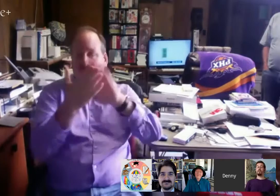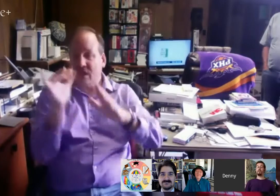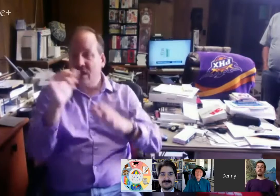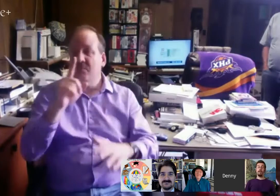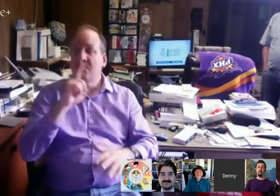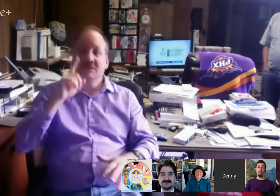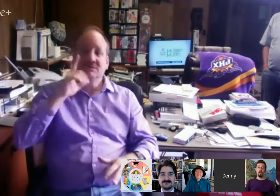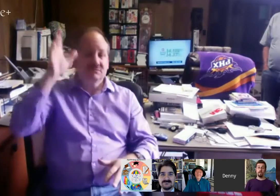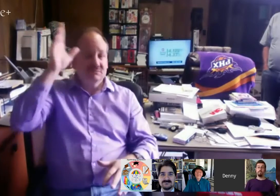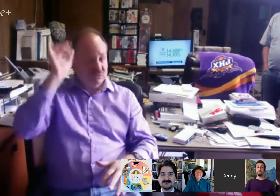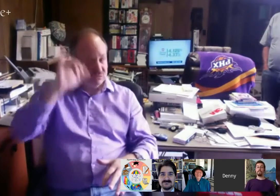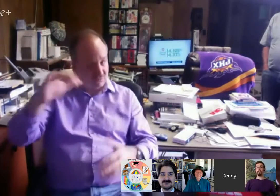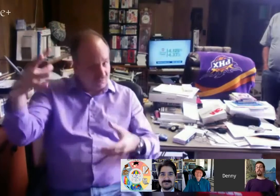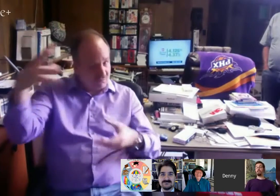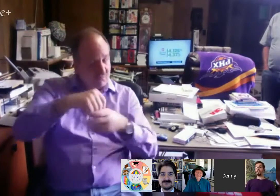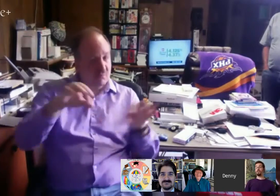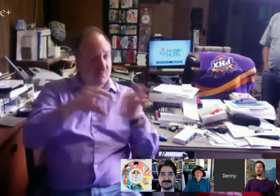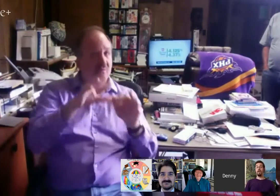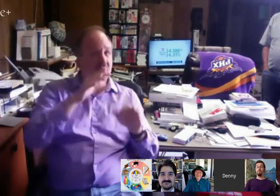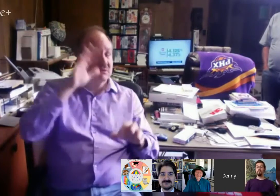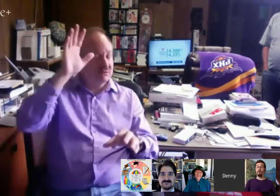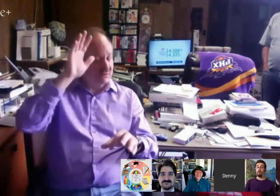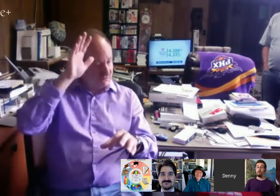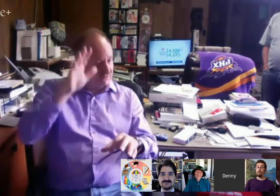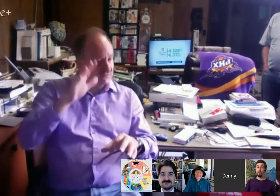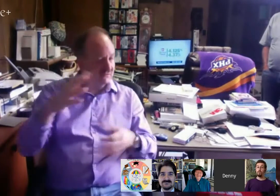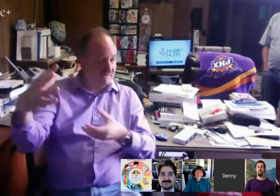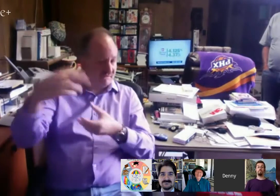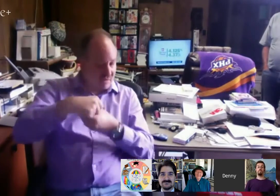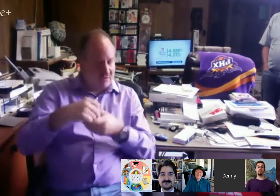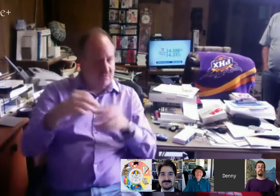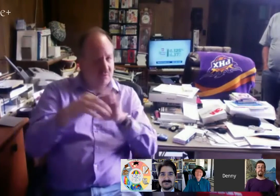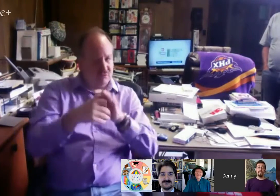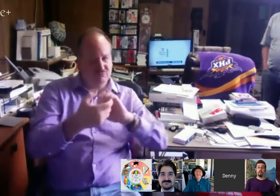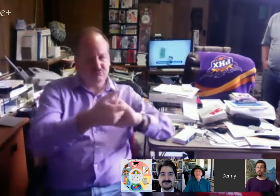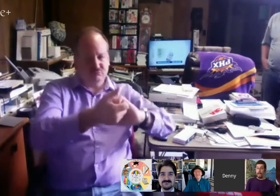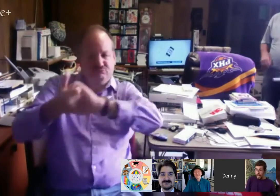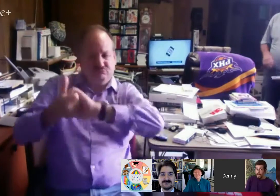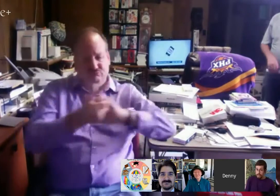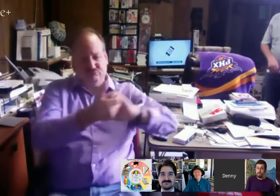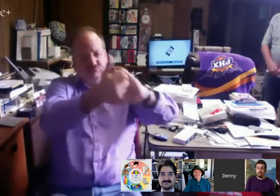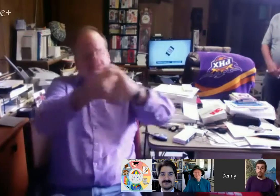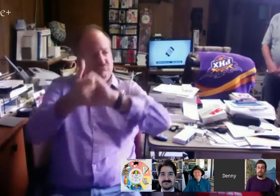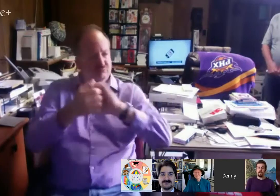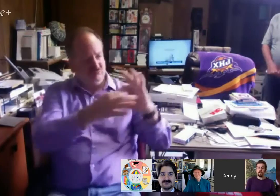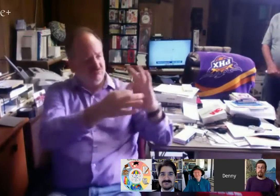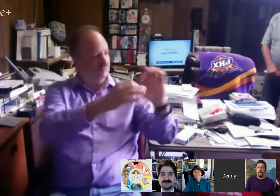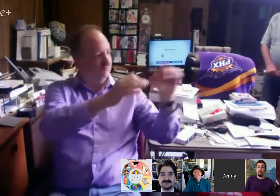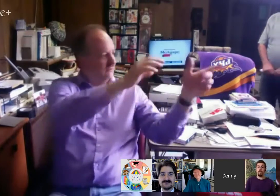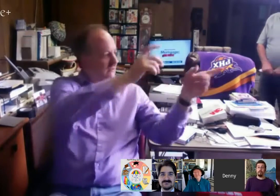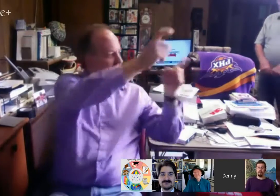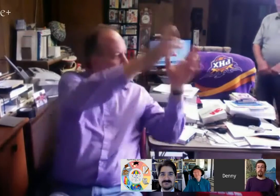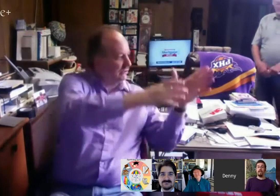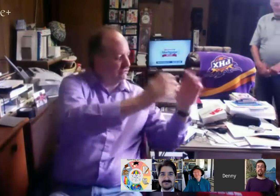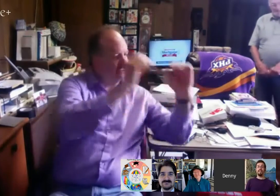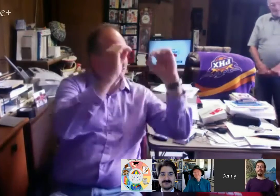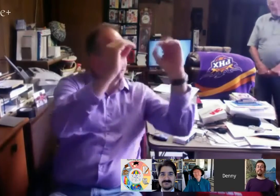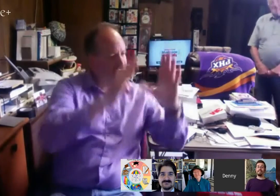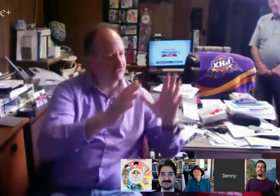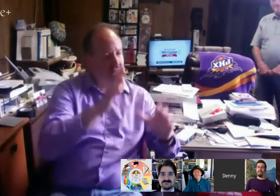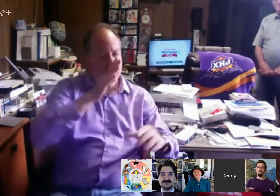commitment from not only the administration, but also from the teachers and even the